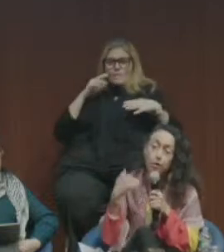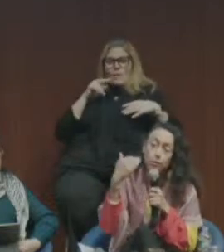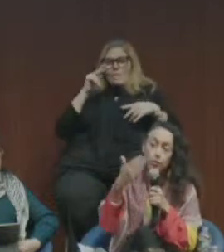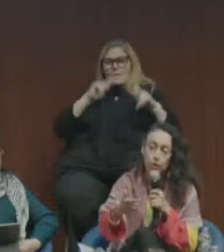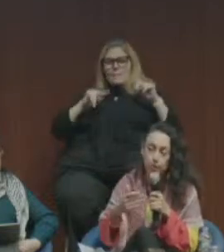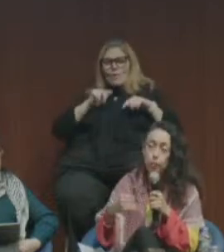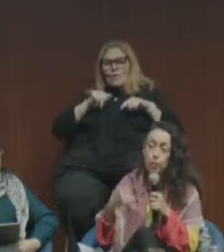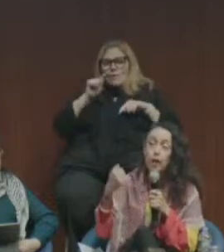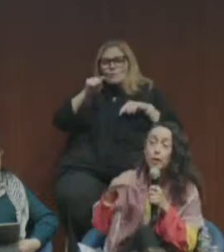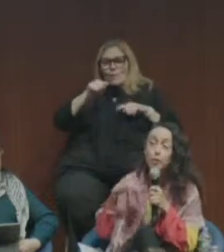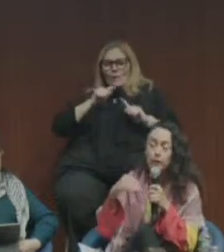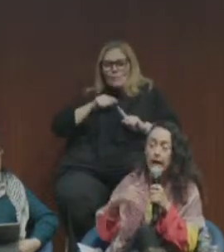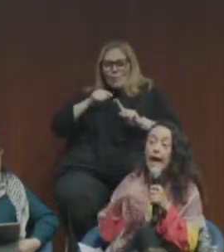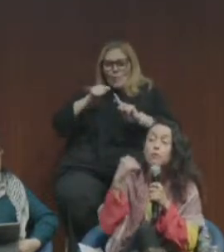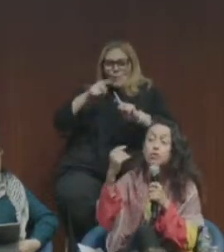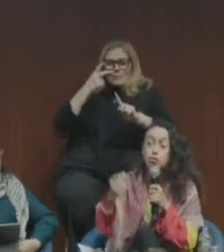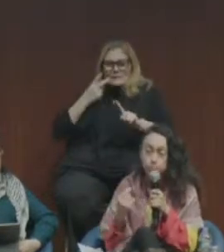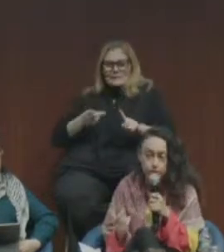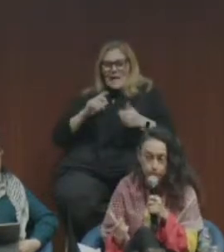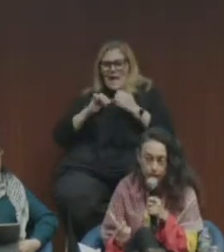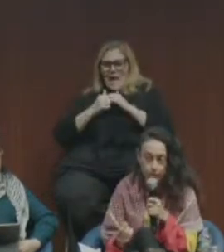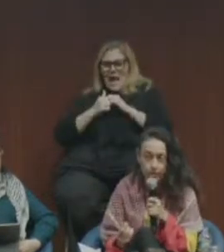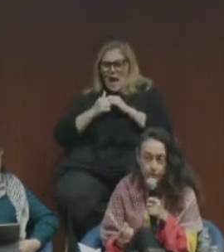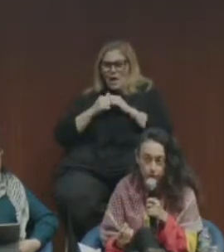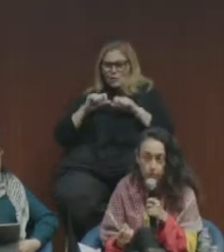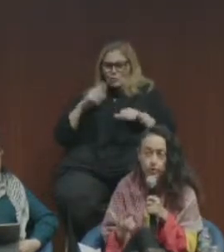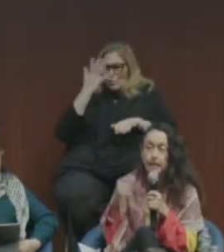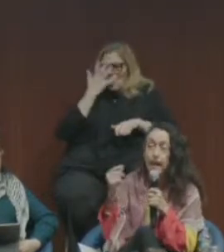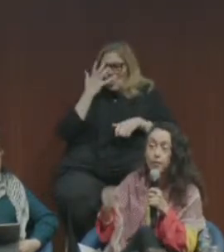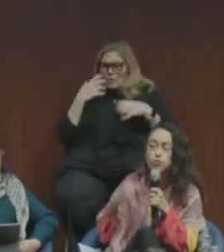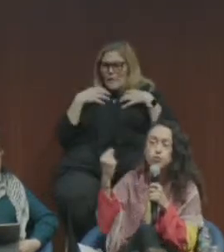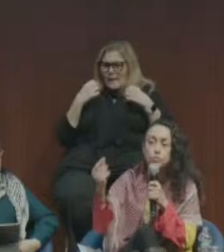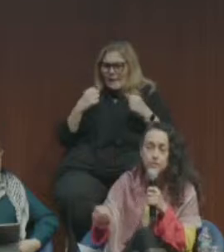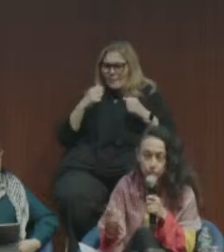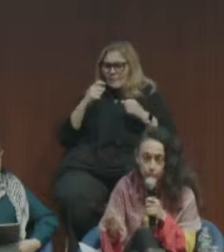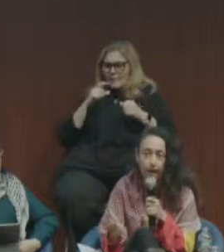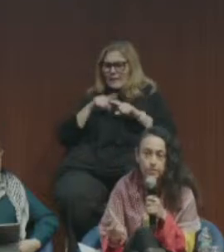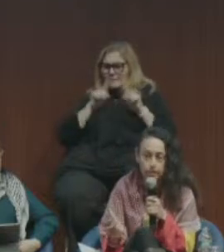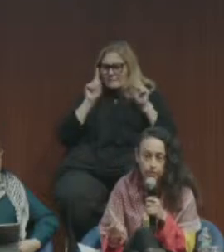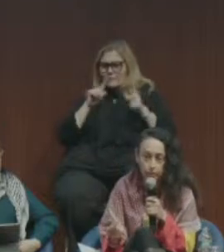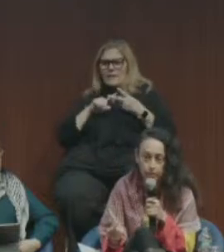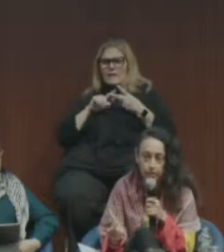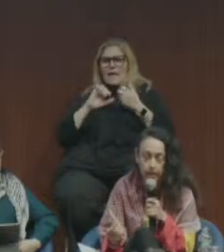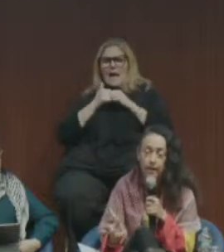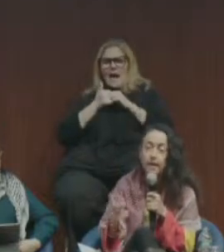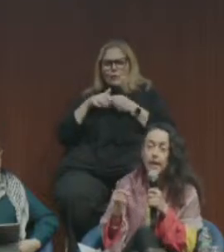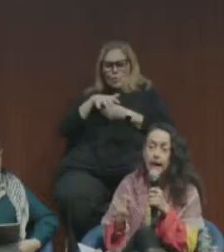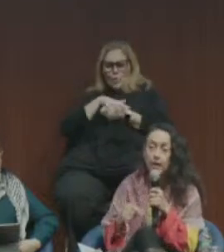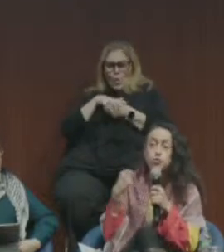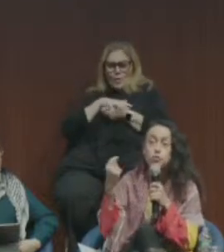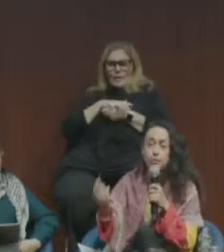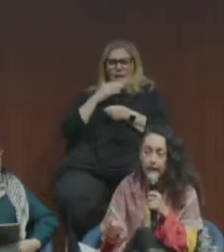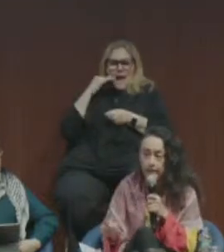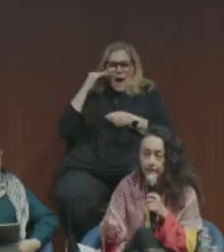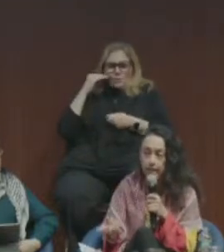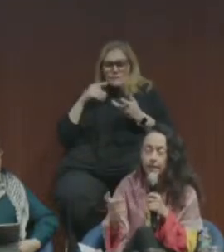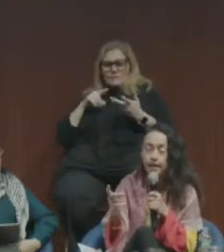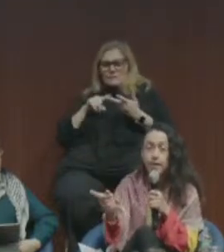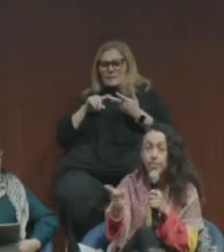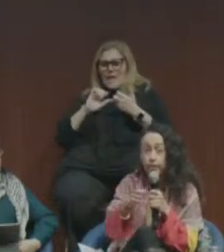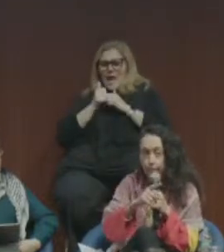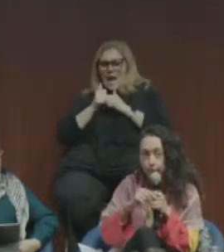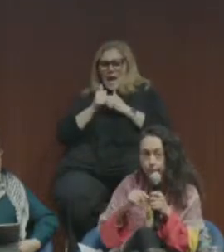the horizon of where we're going. How should we do healthcare locally? How should we do housing locally, right? How should we